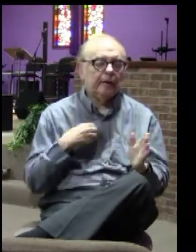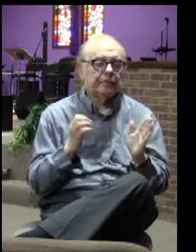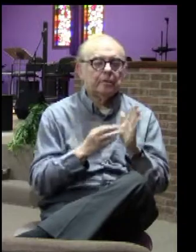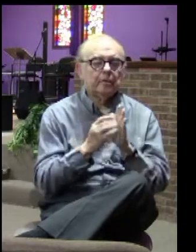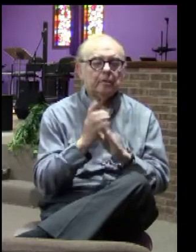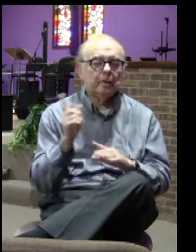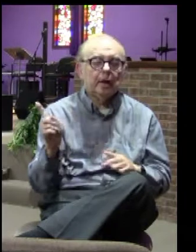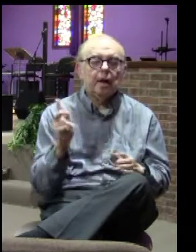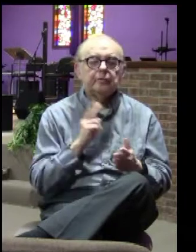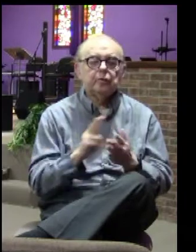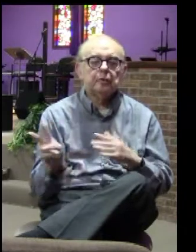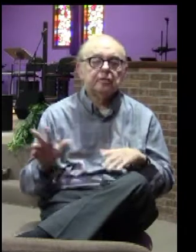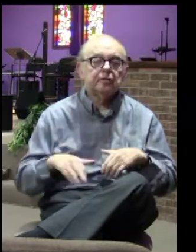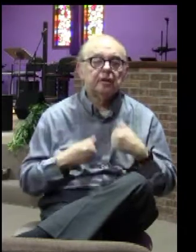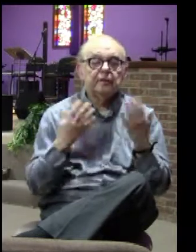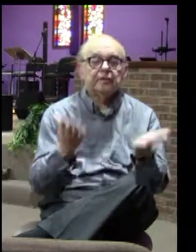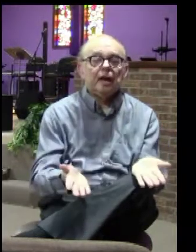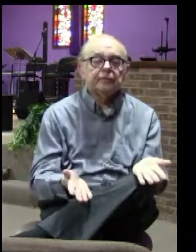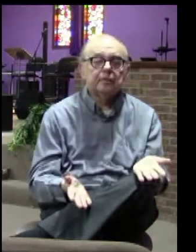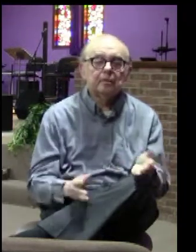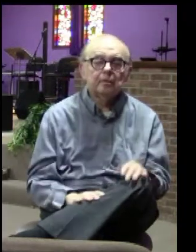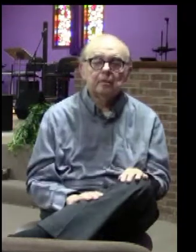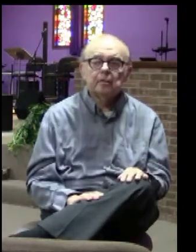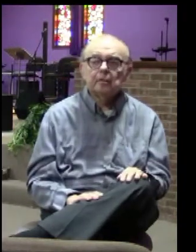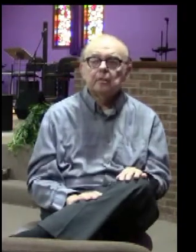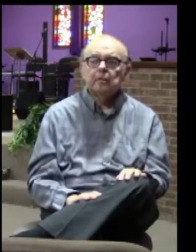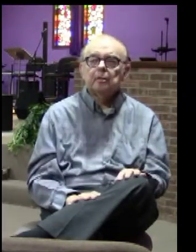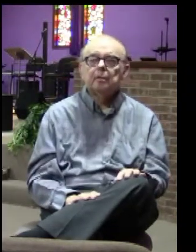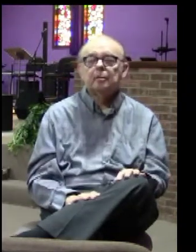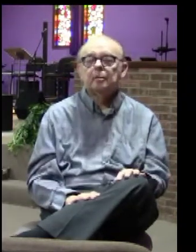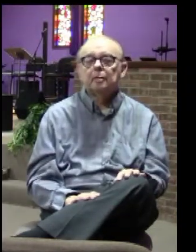and you've only got 2 weeks to live.